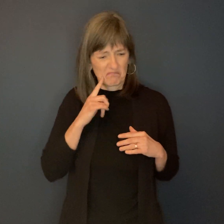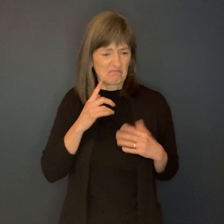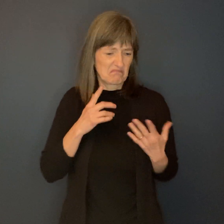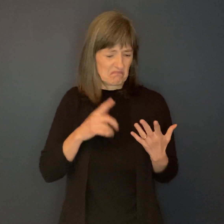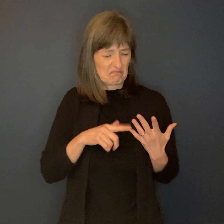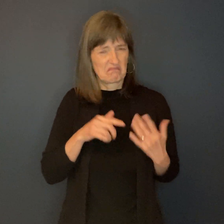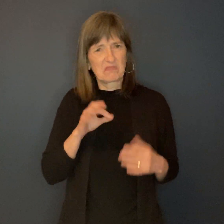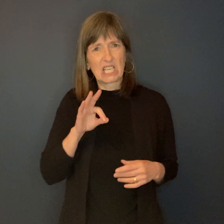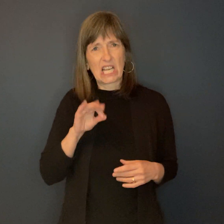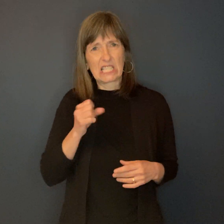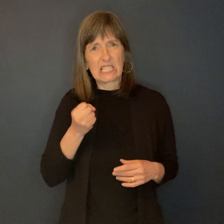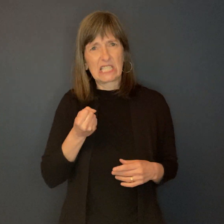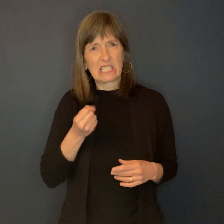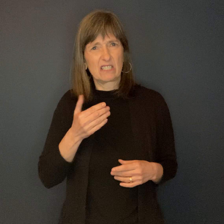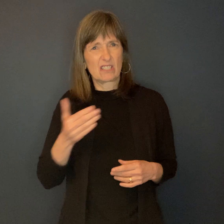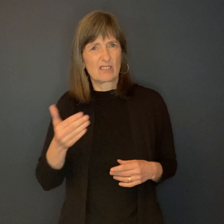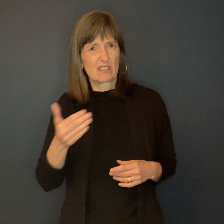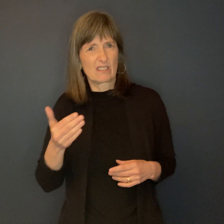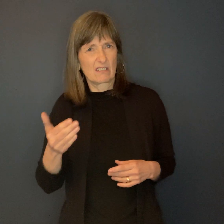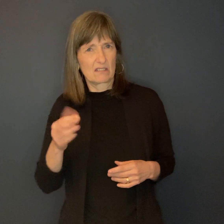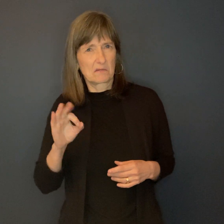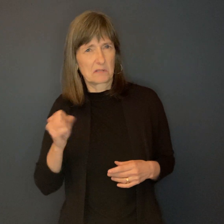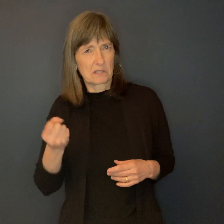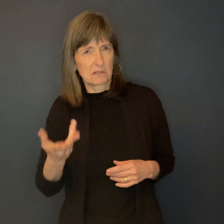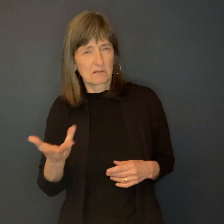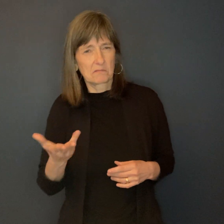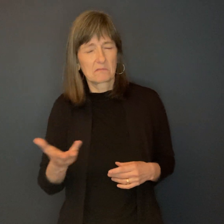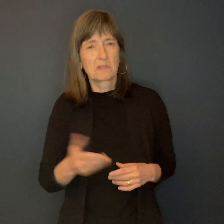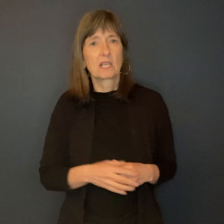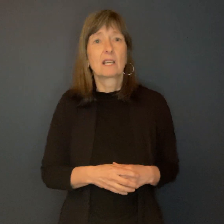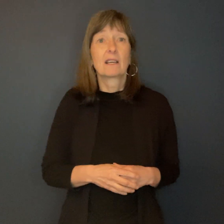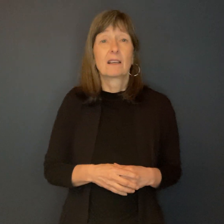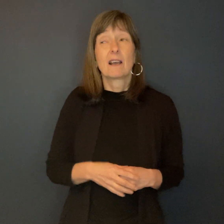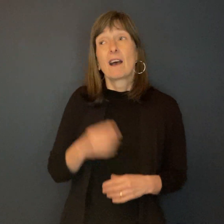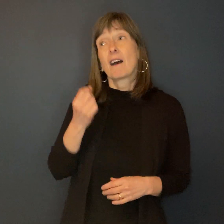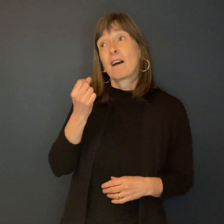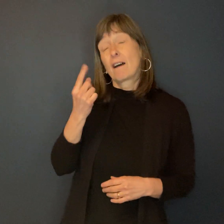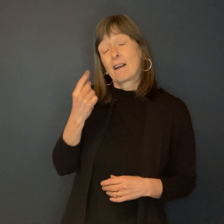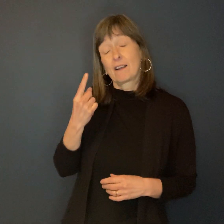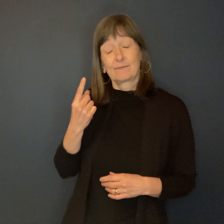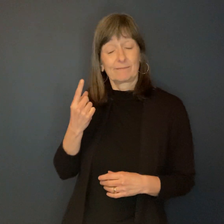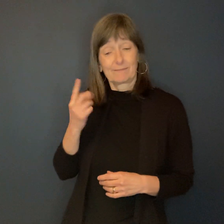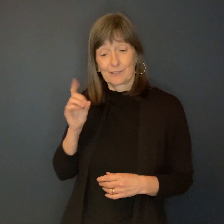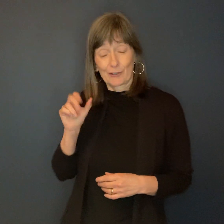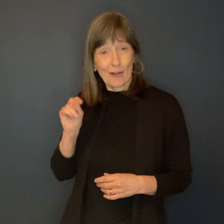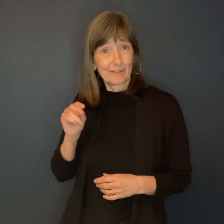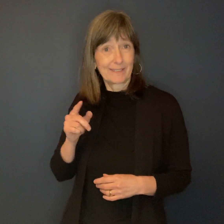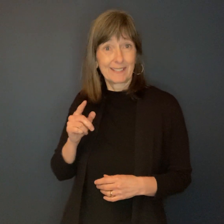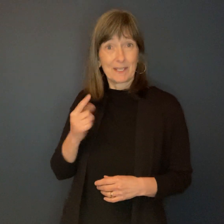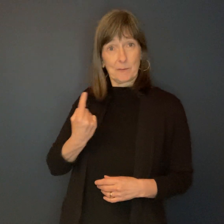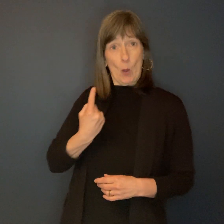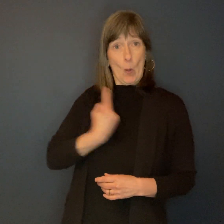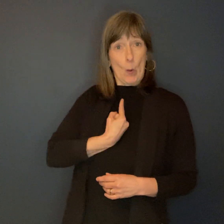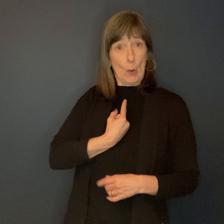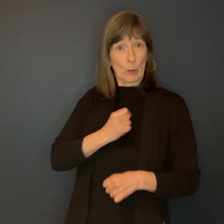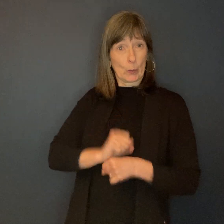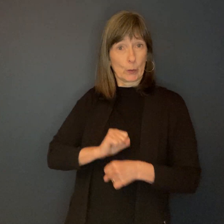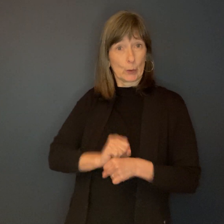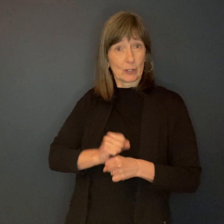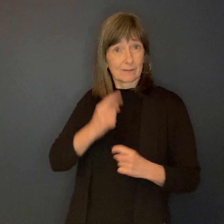want to emphasize the point again, Don, it says that nobody does anything alone. Like, if you think that